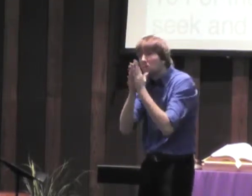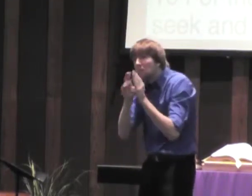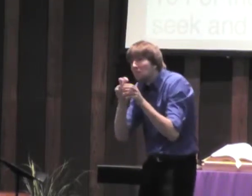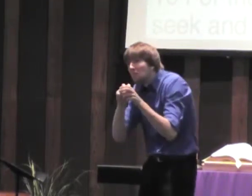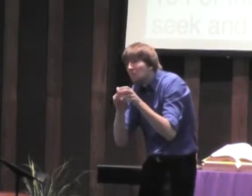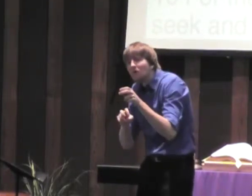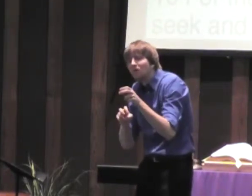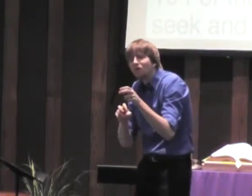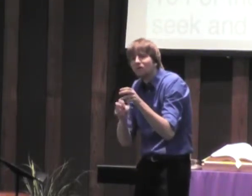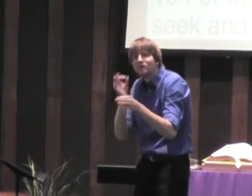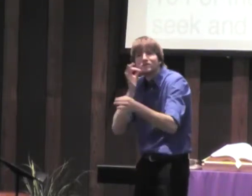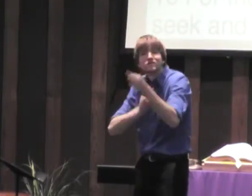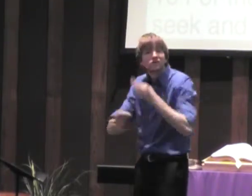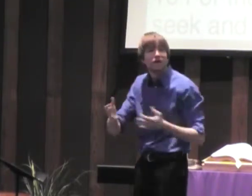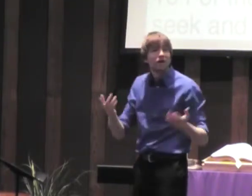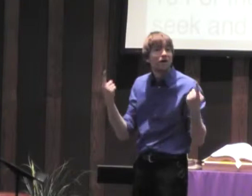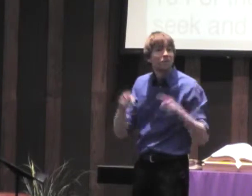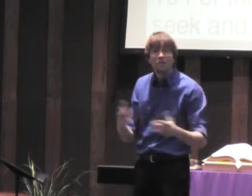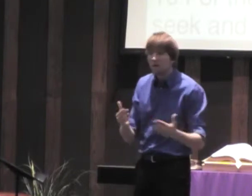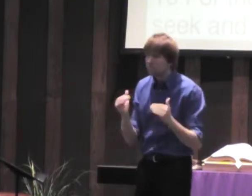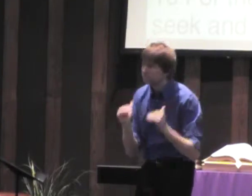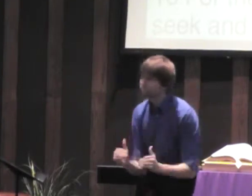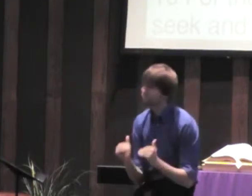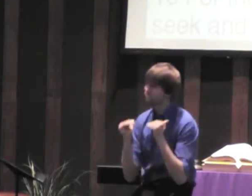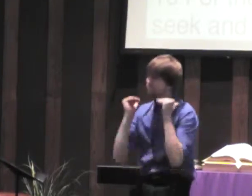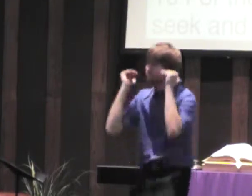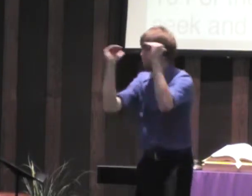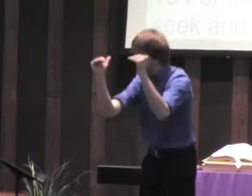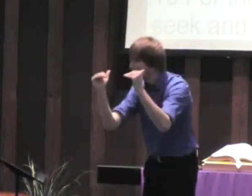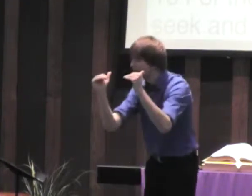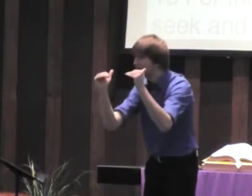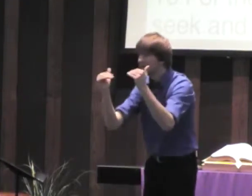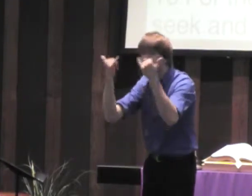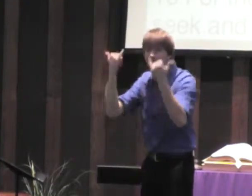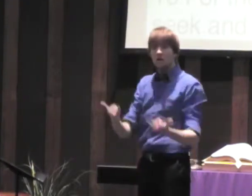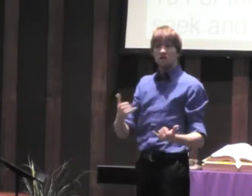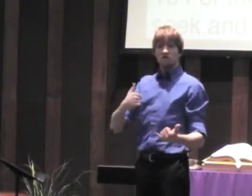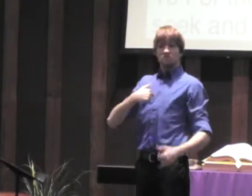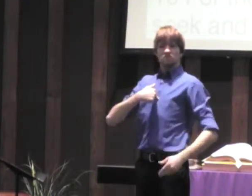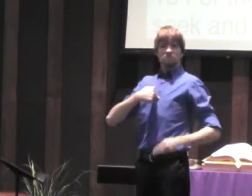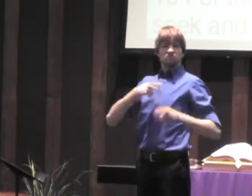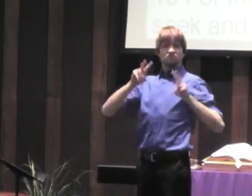I can't just go to my boss and say, I quit. Every time I try to, I get promoted. And